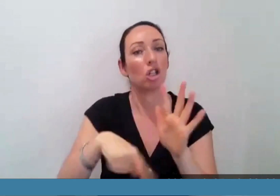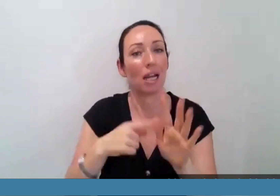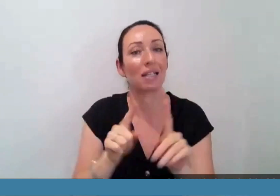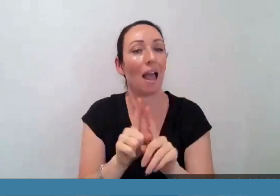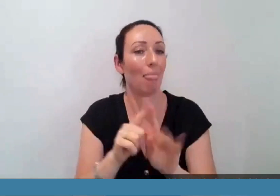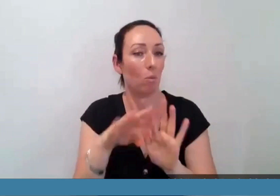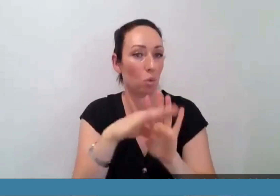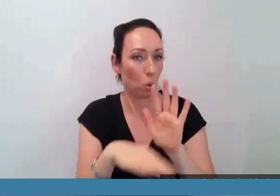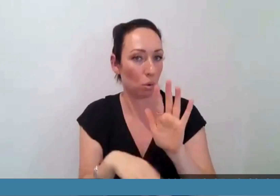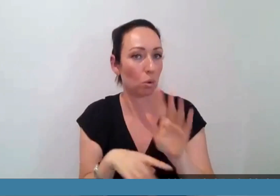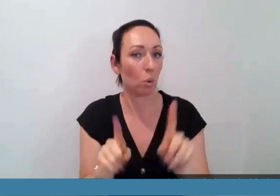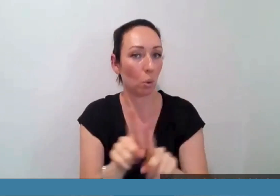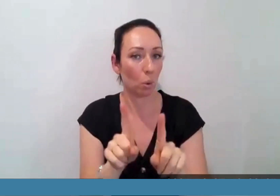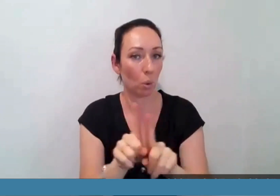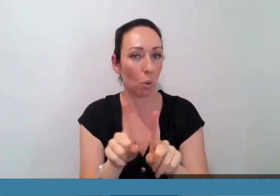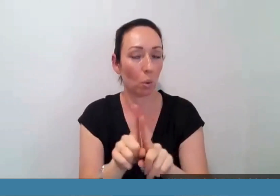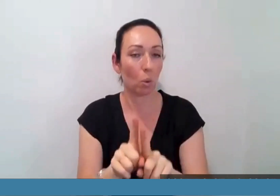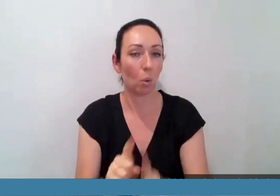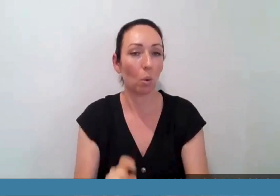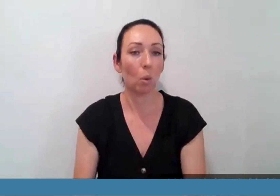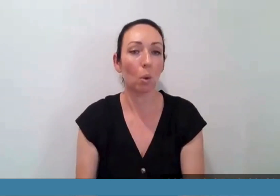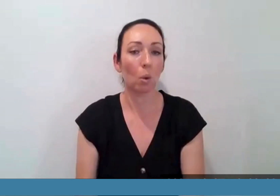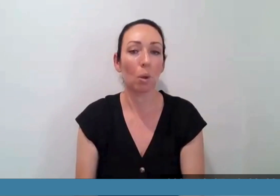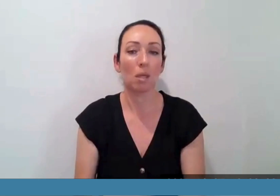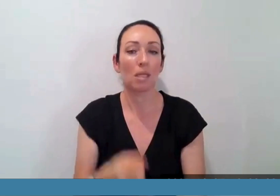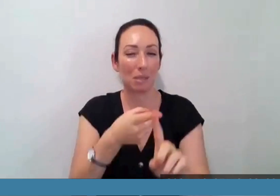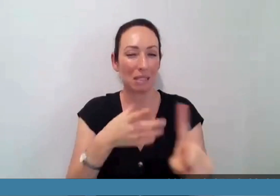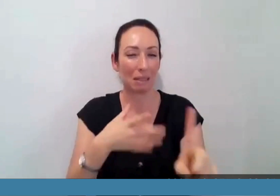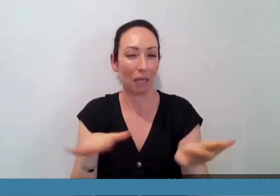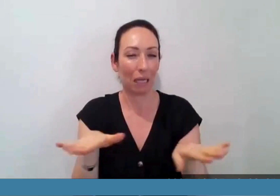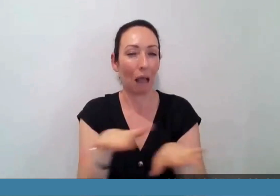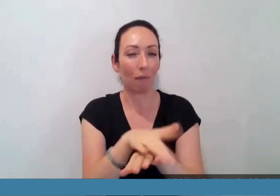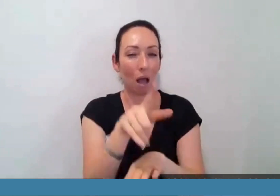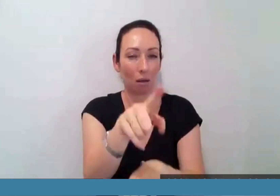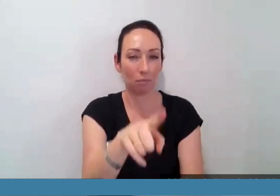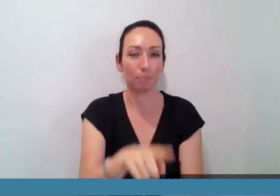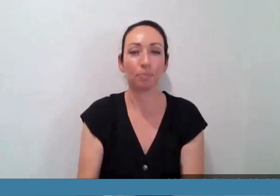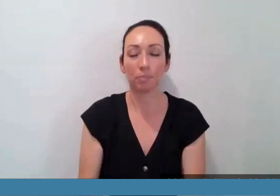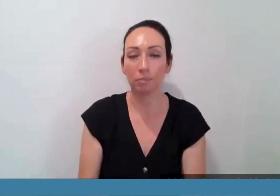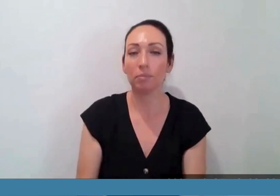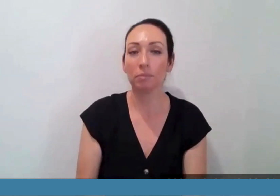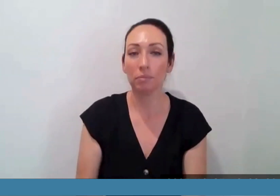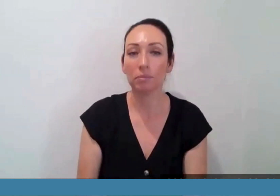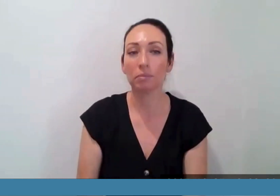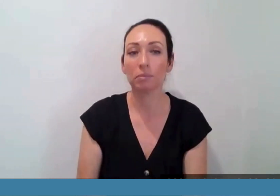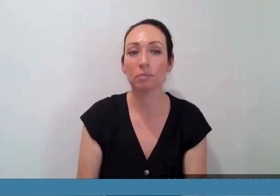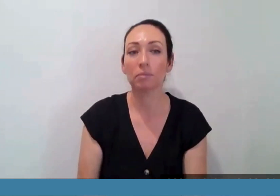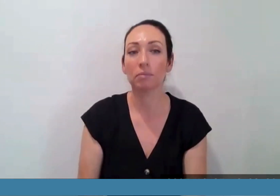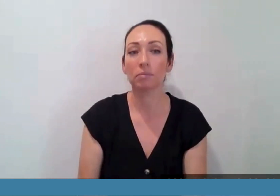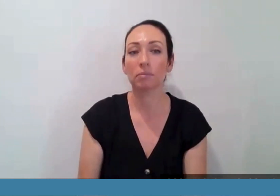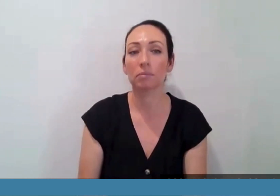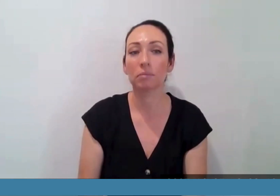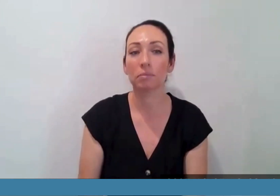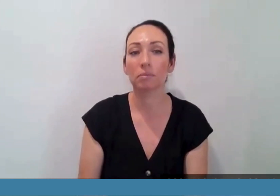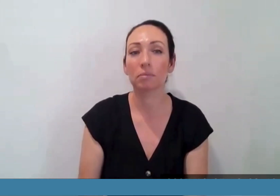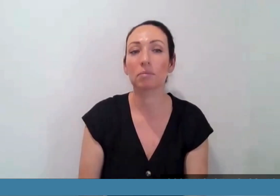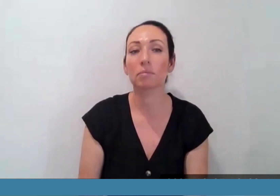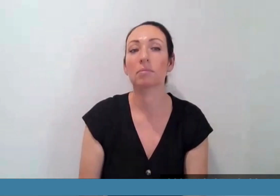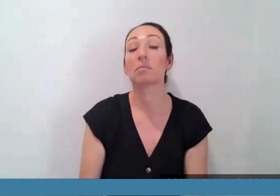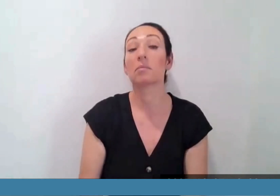into some specifics. So each opportunity focuses on a different group. You